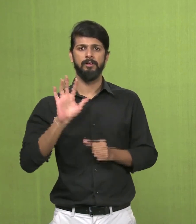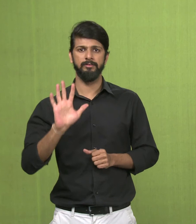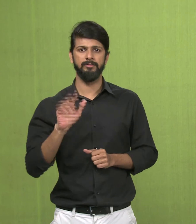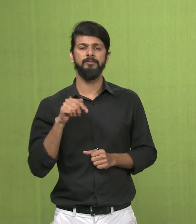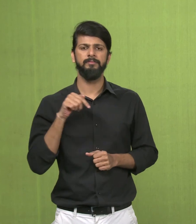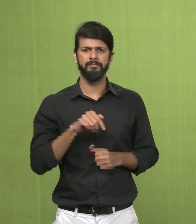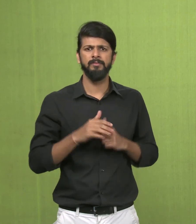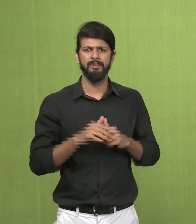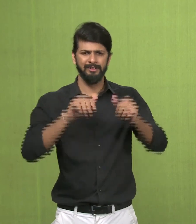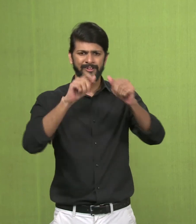Answer number 5,